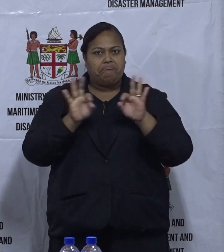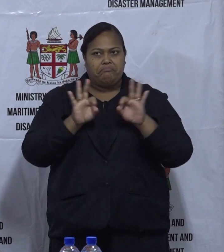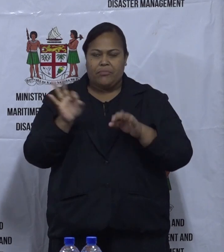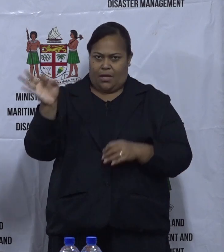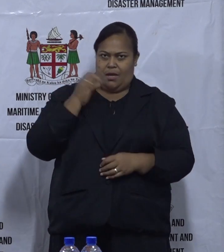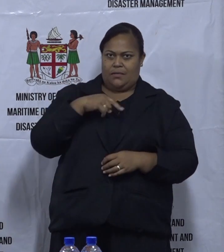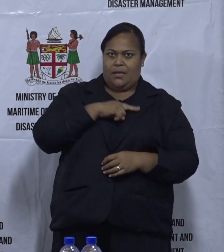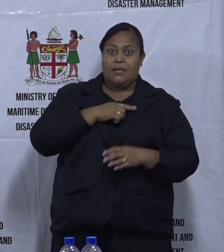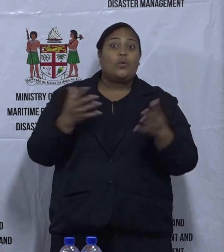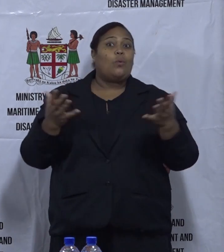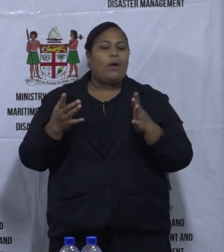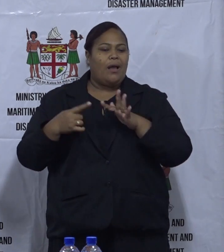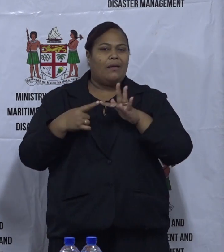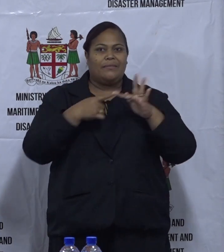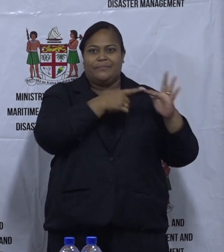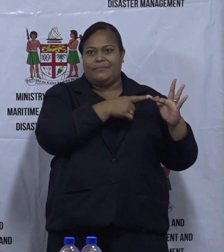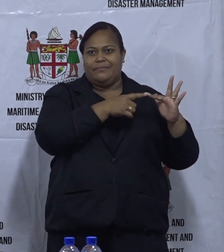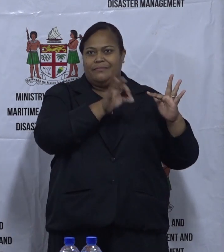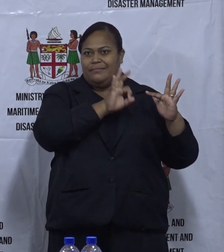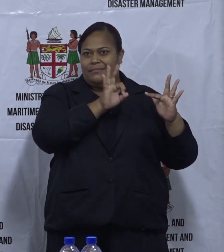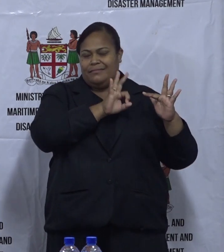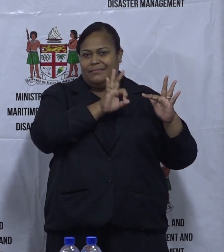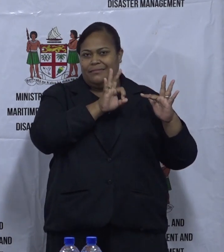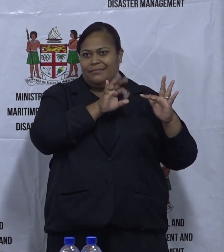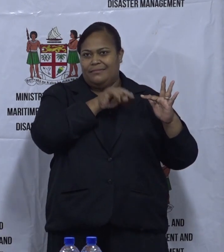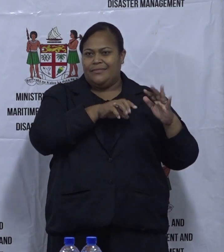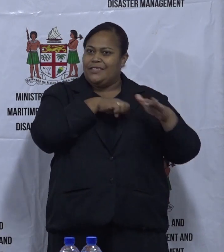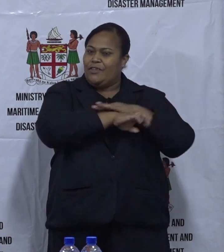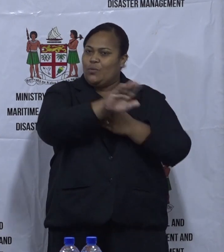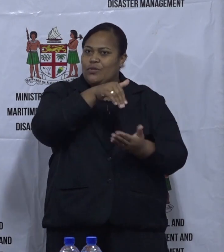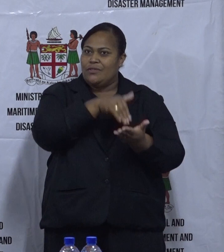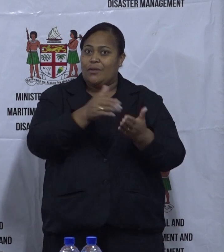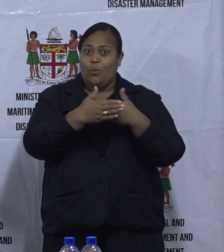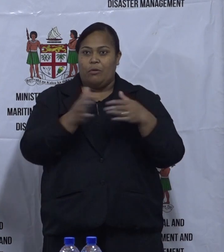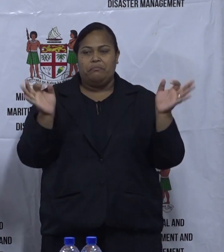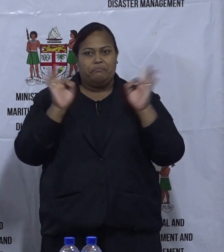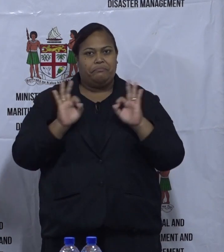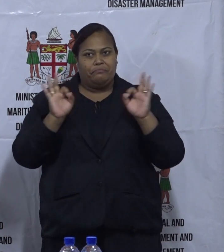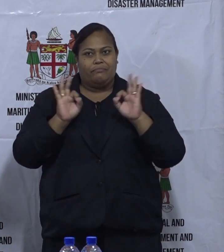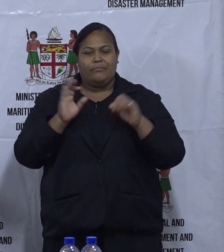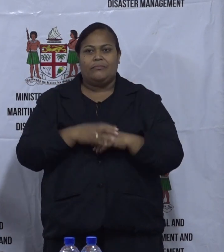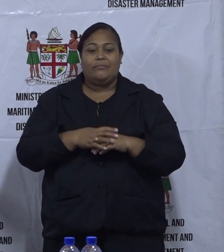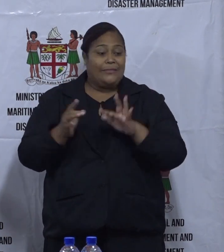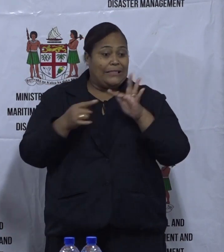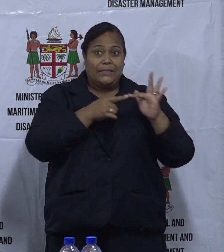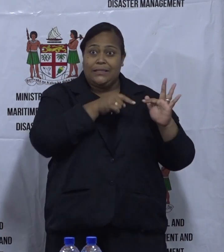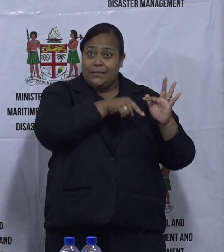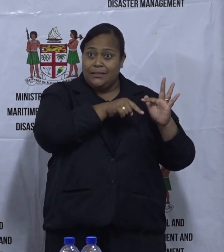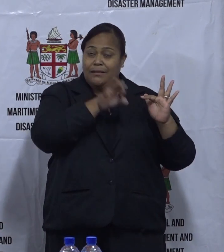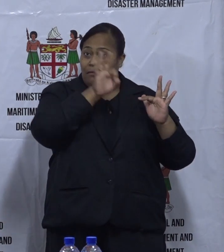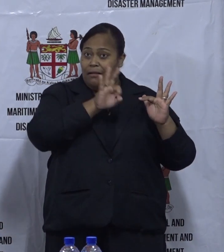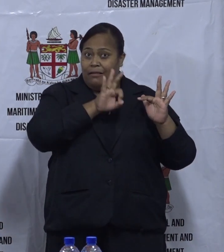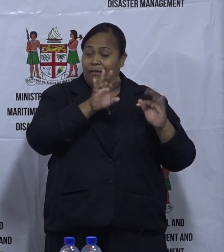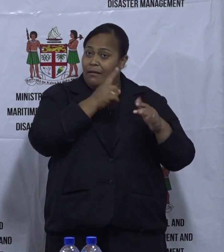our evacuation centers in the Eastern Division. While the Eastern Division may have been spared by the